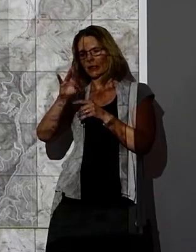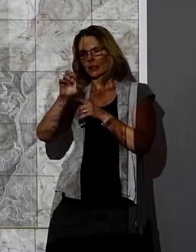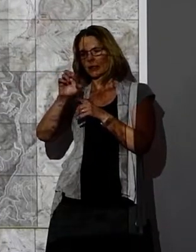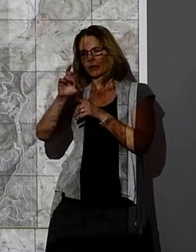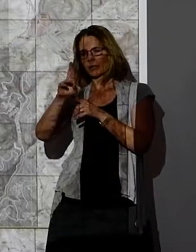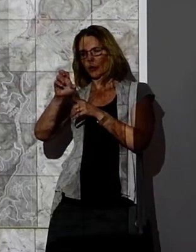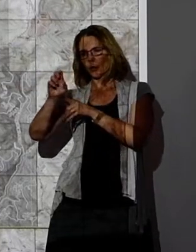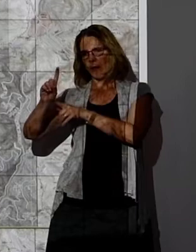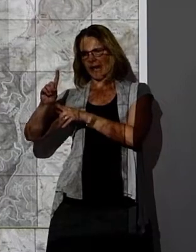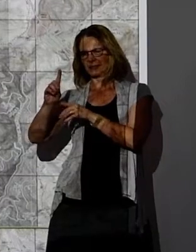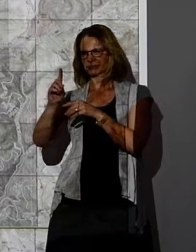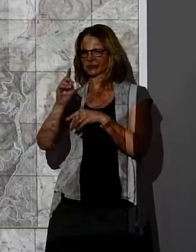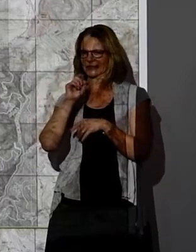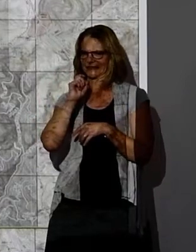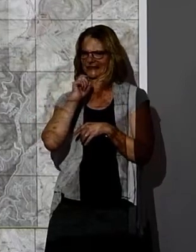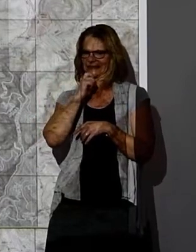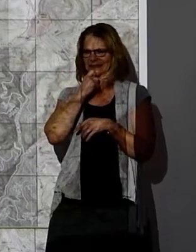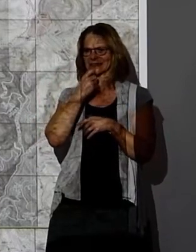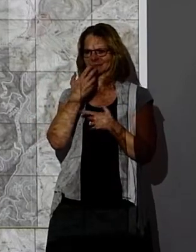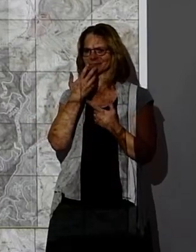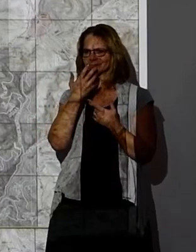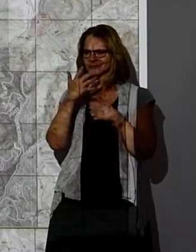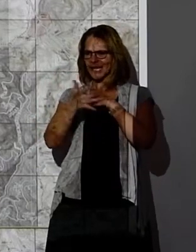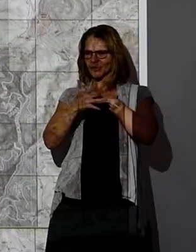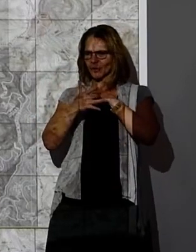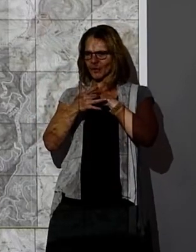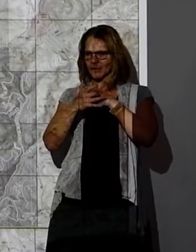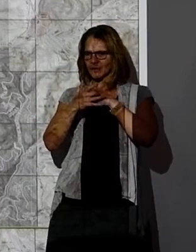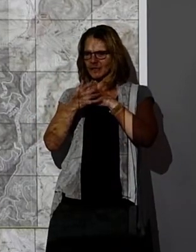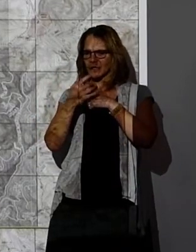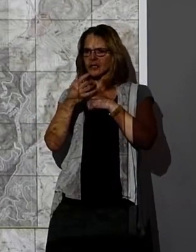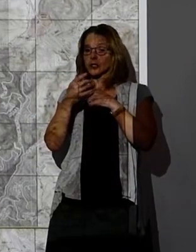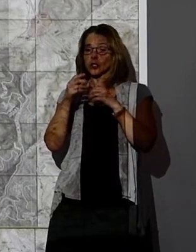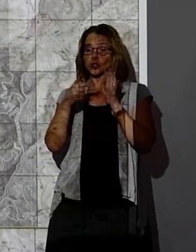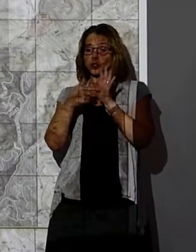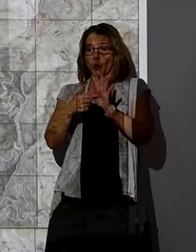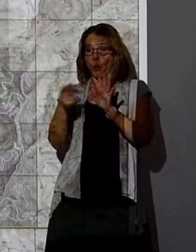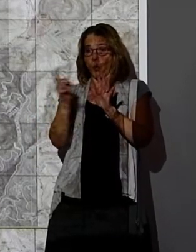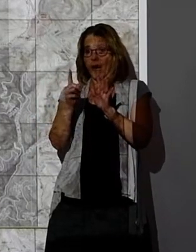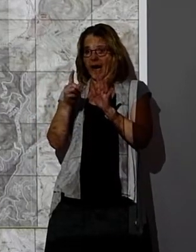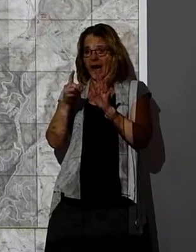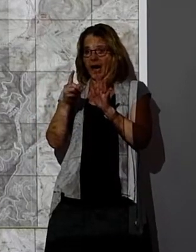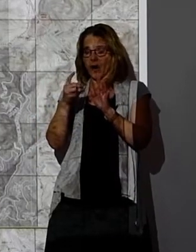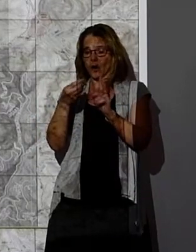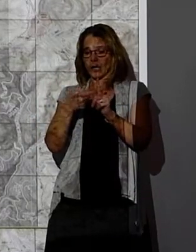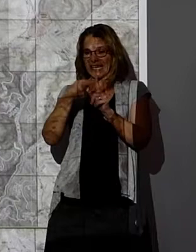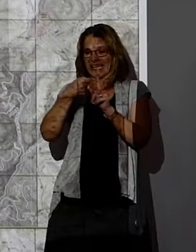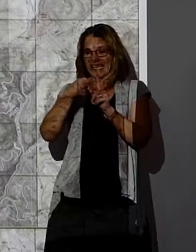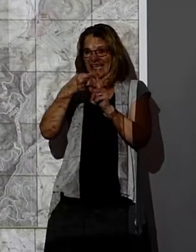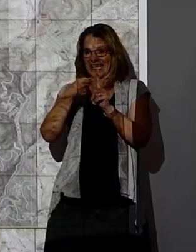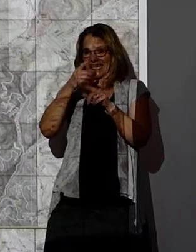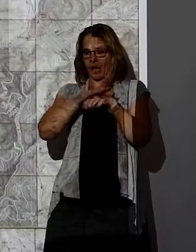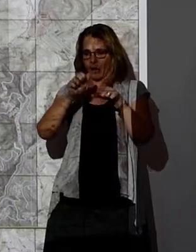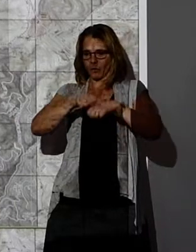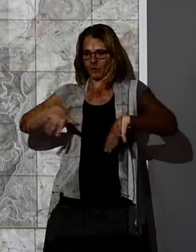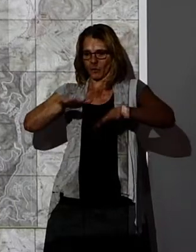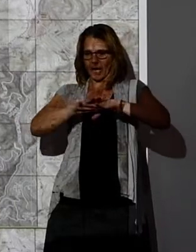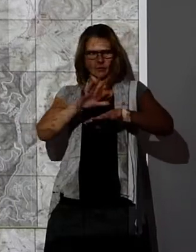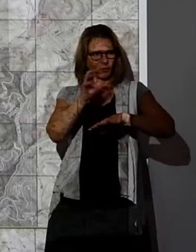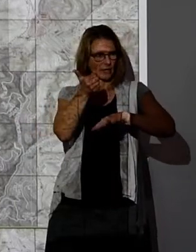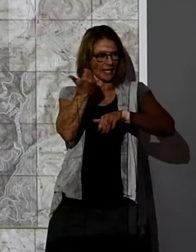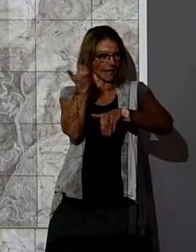neat technology that tells you exactly where there's heat on the ground. And so as of 10 o'clock last